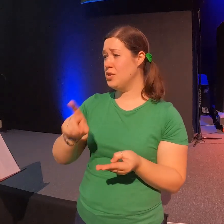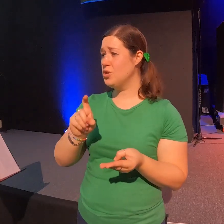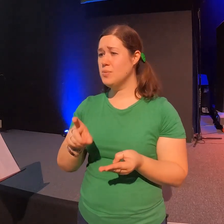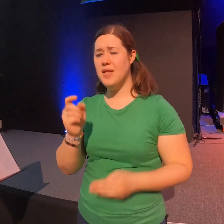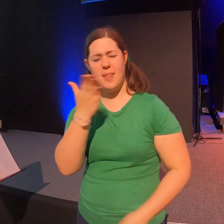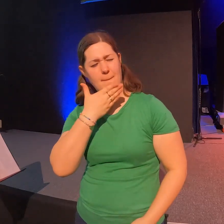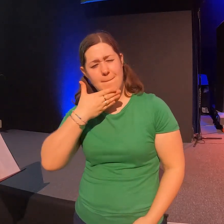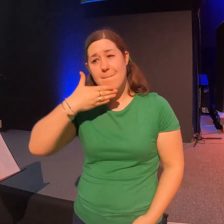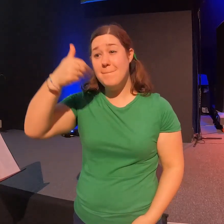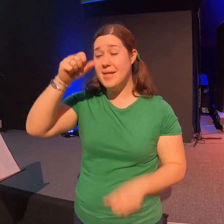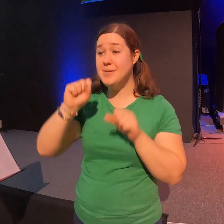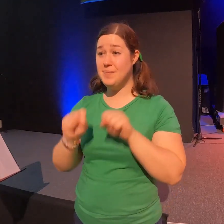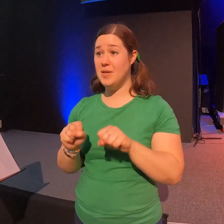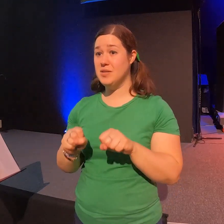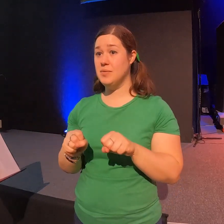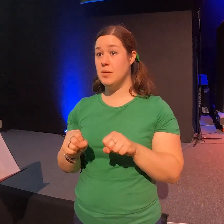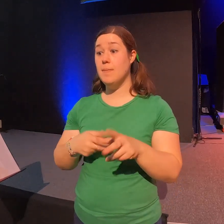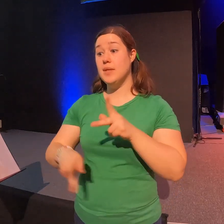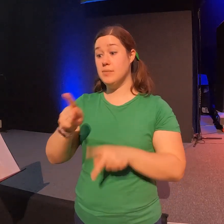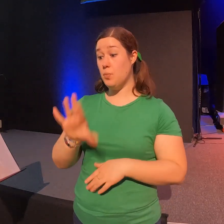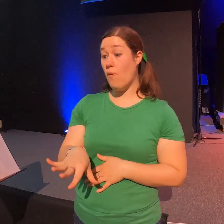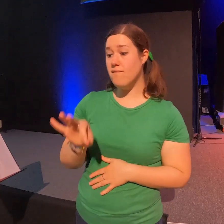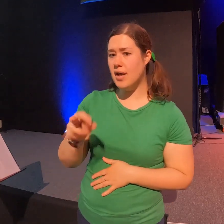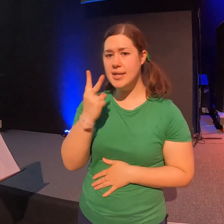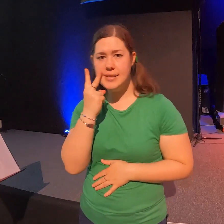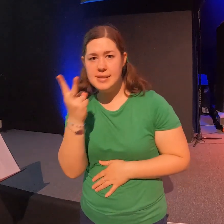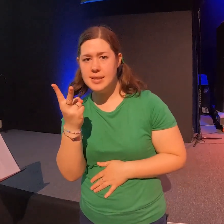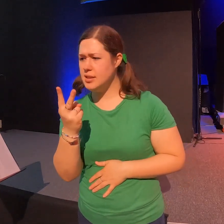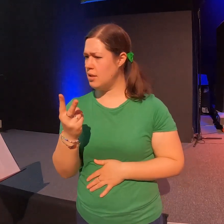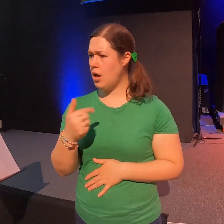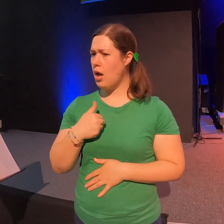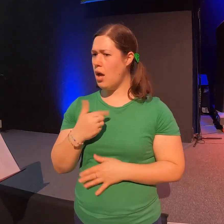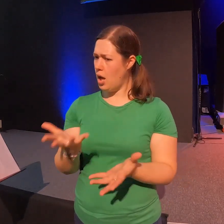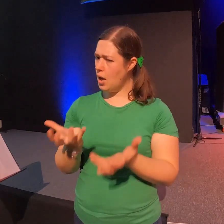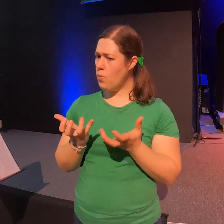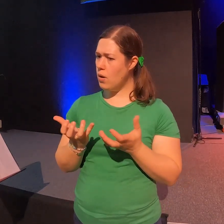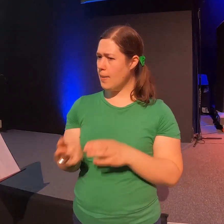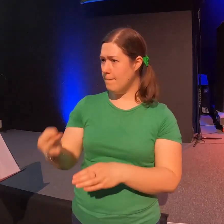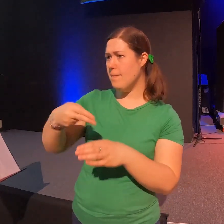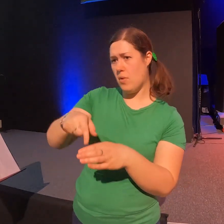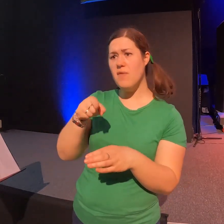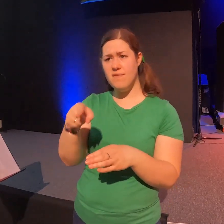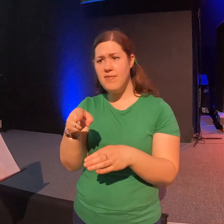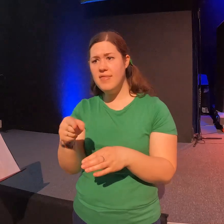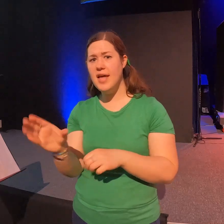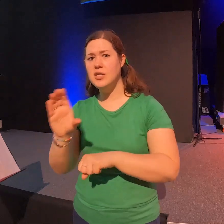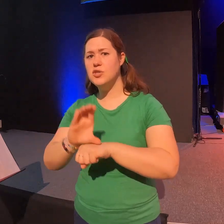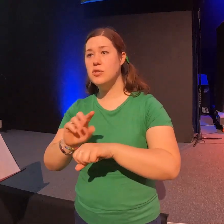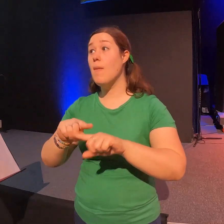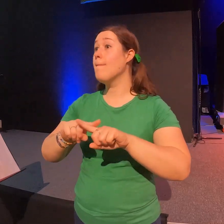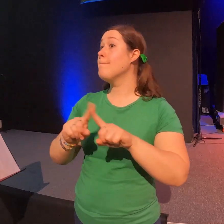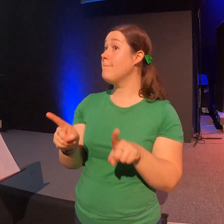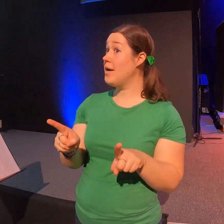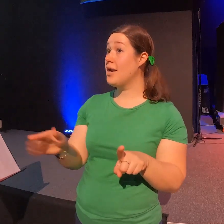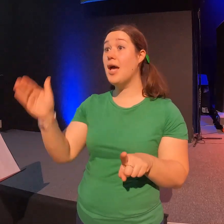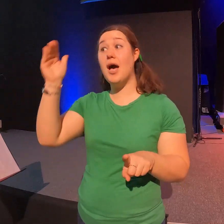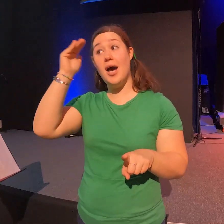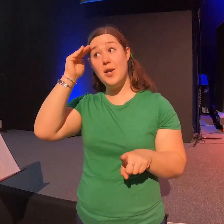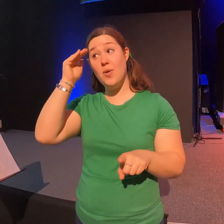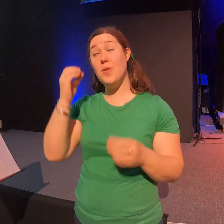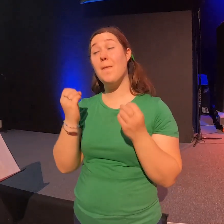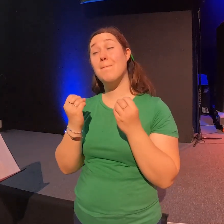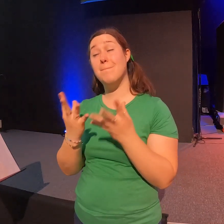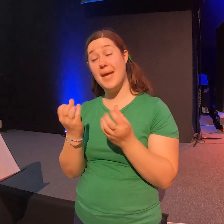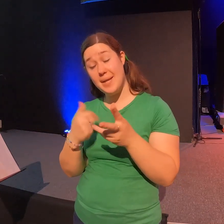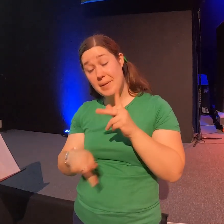I want to be part of that church. I want to go to that church. But I also know this. There are many, many people who worship